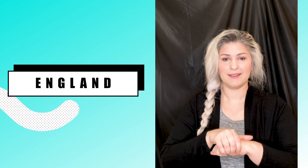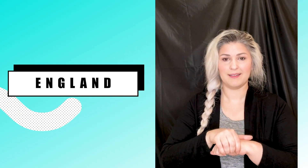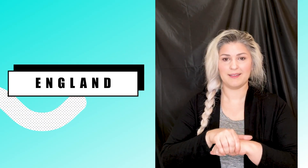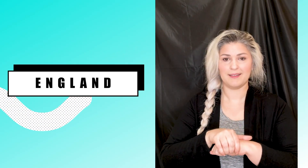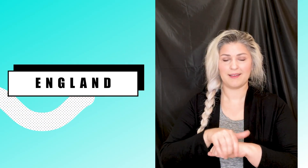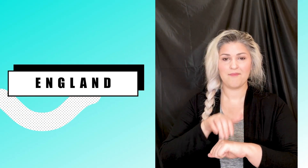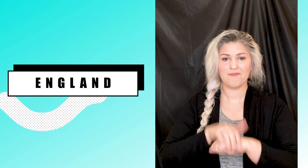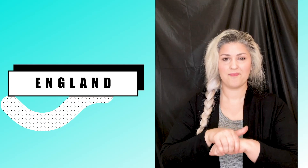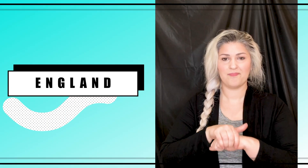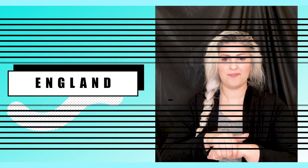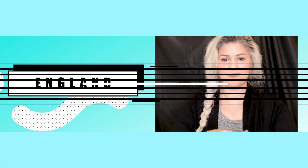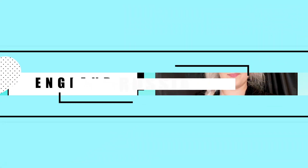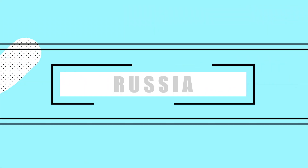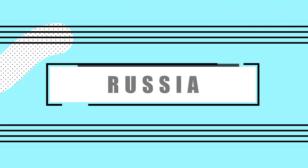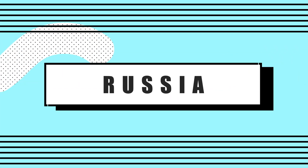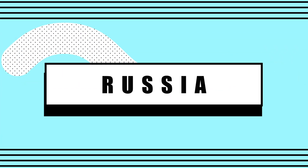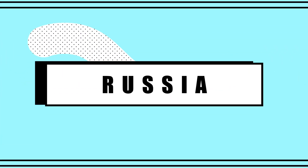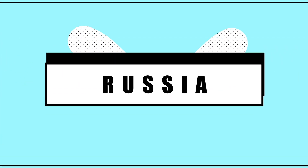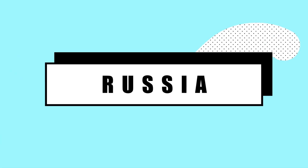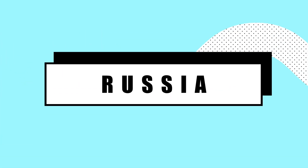England. Okay?